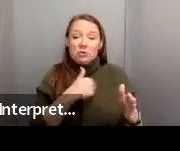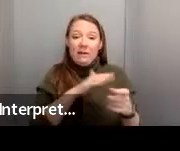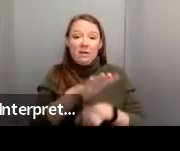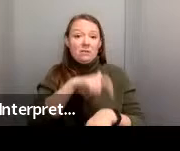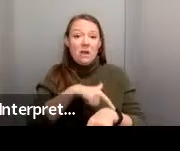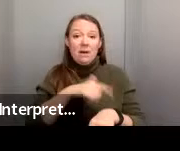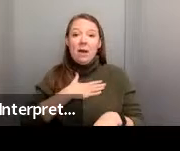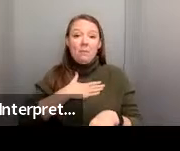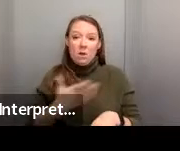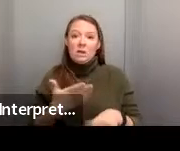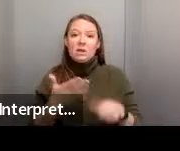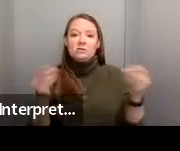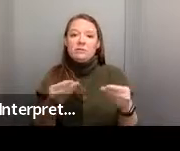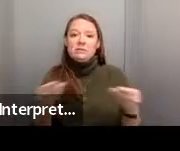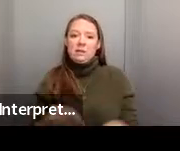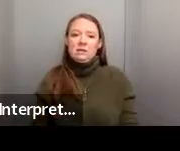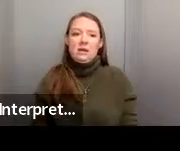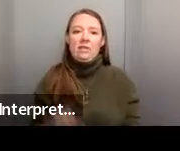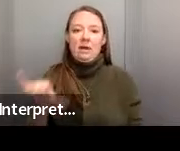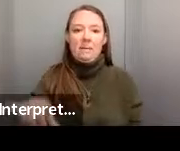facilitate.